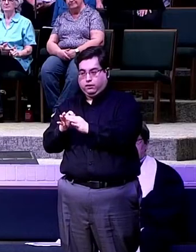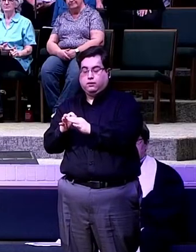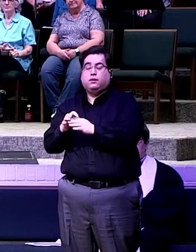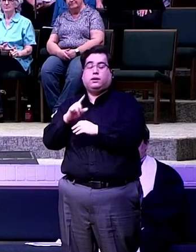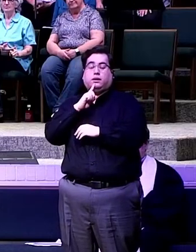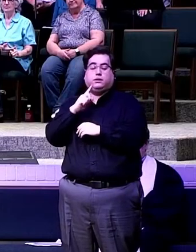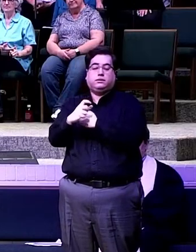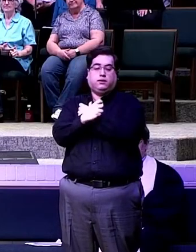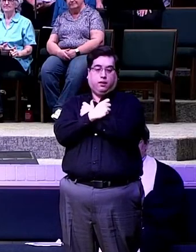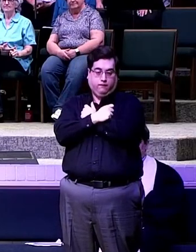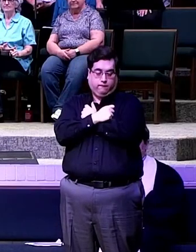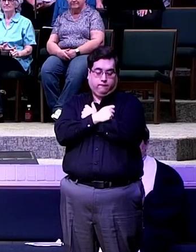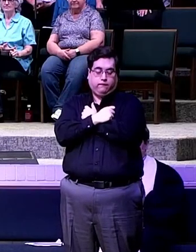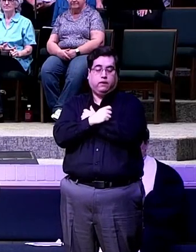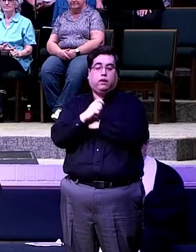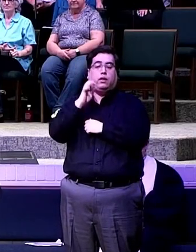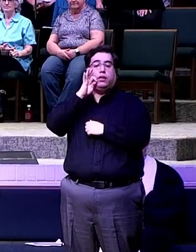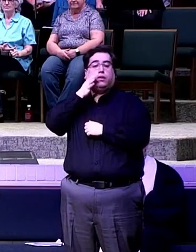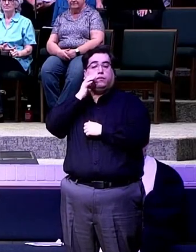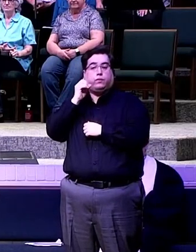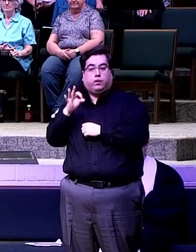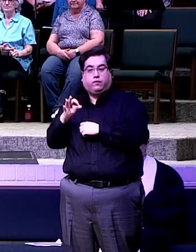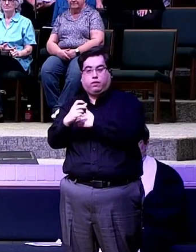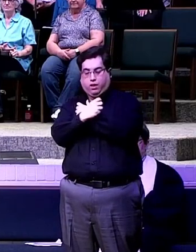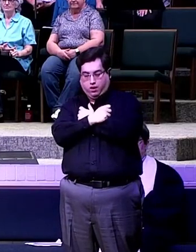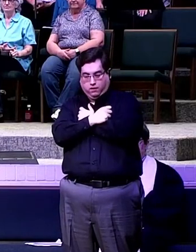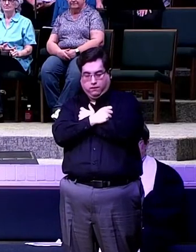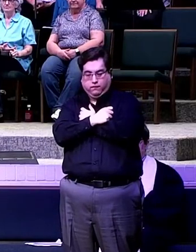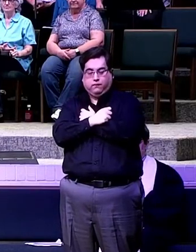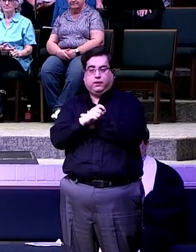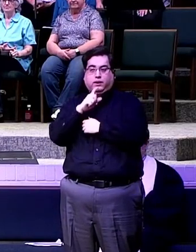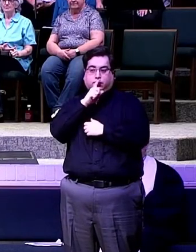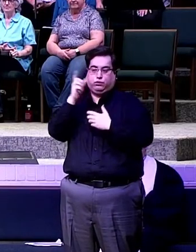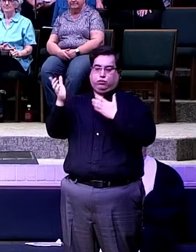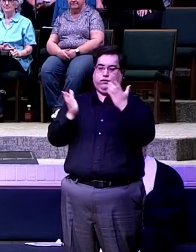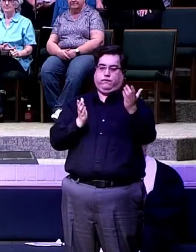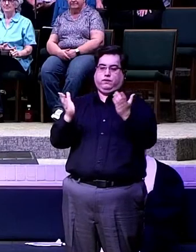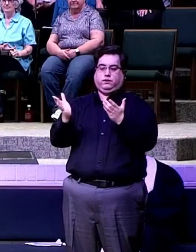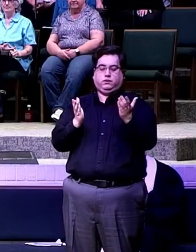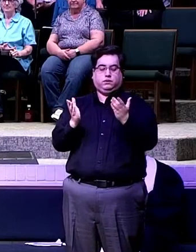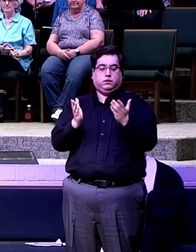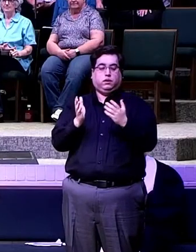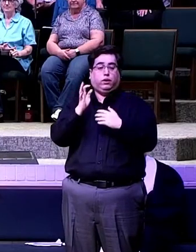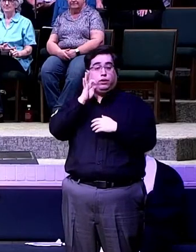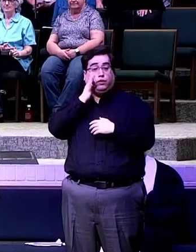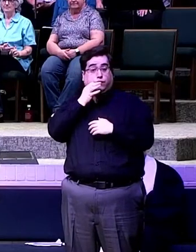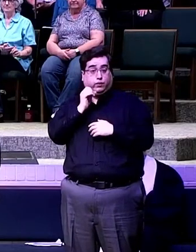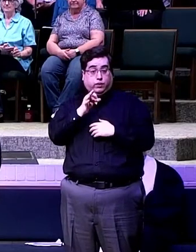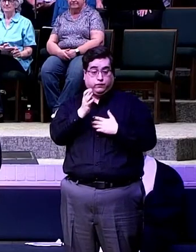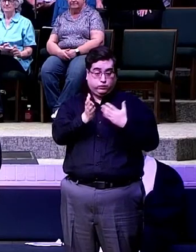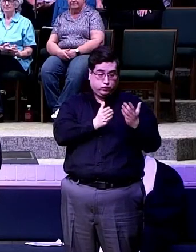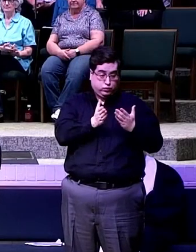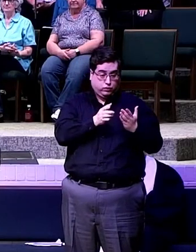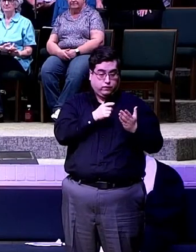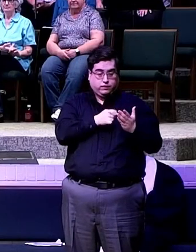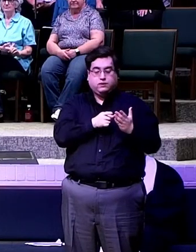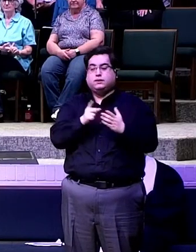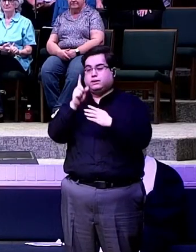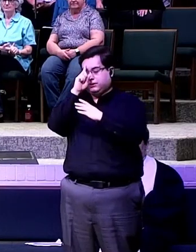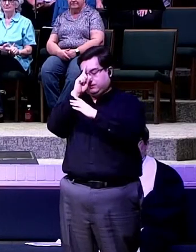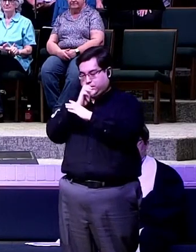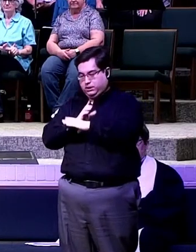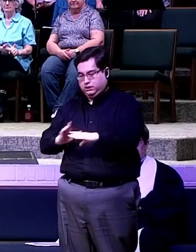love. The fruit of love is service. The fruit of service is